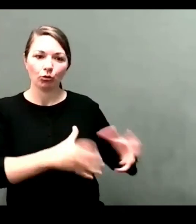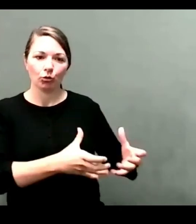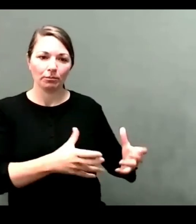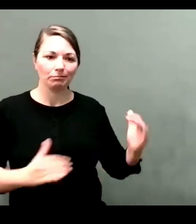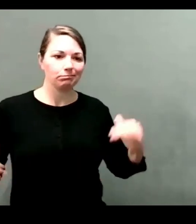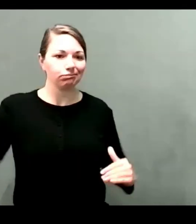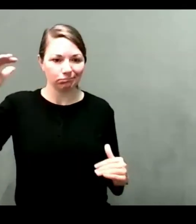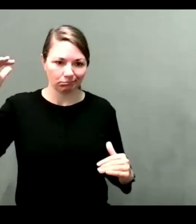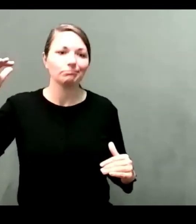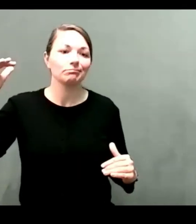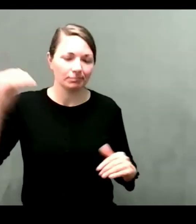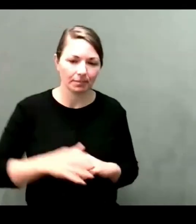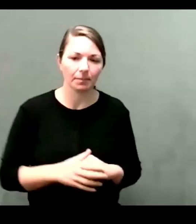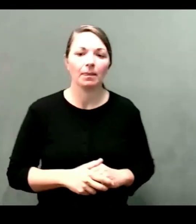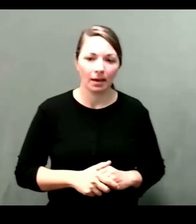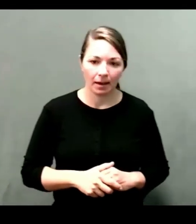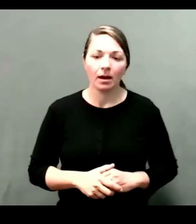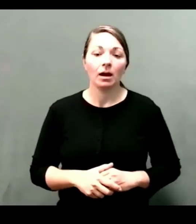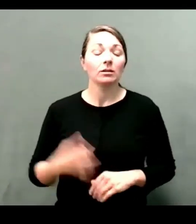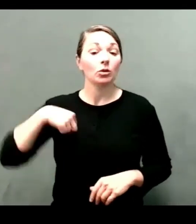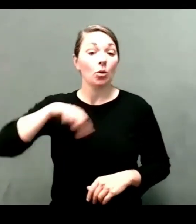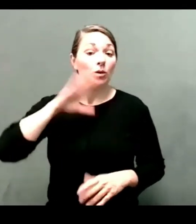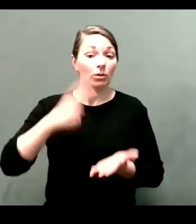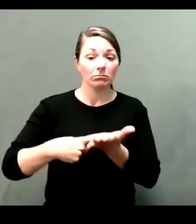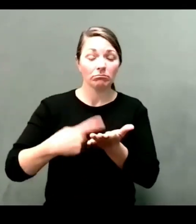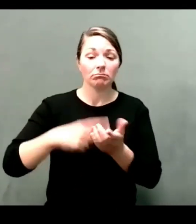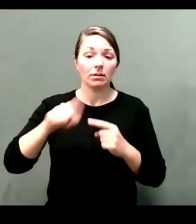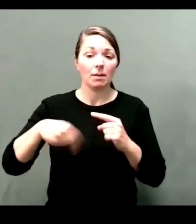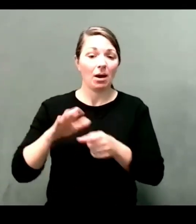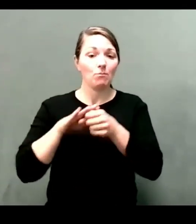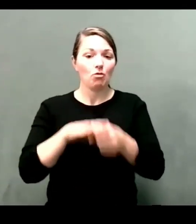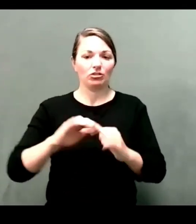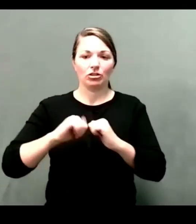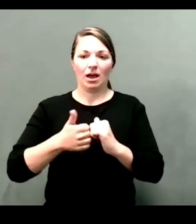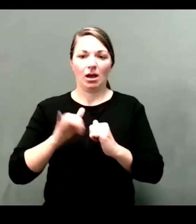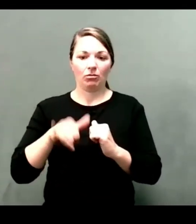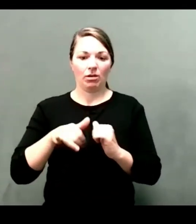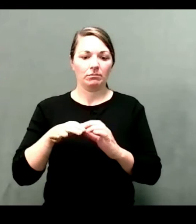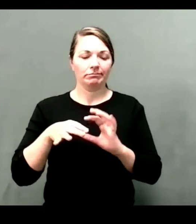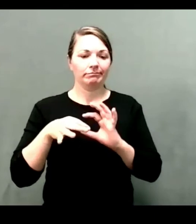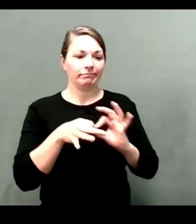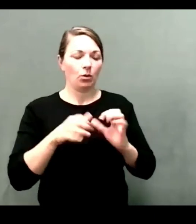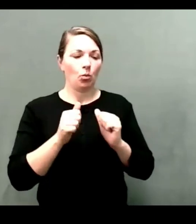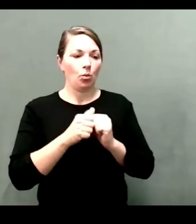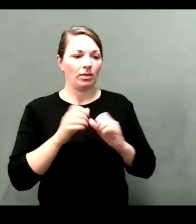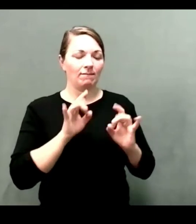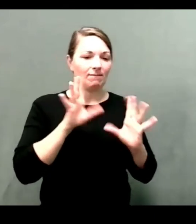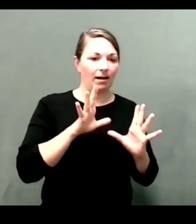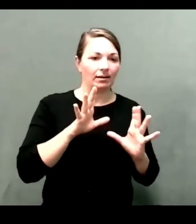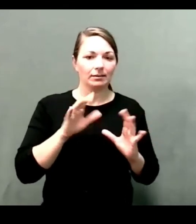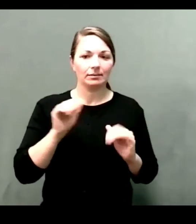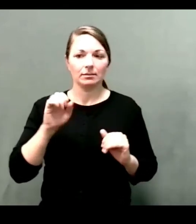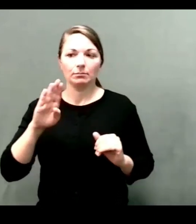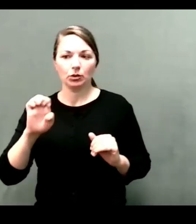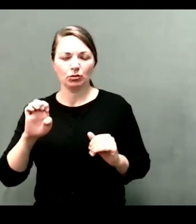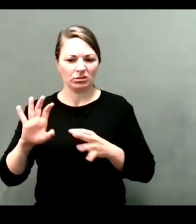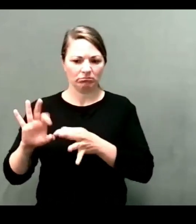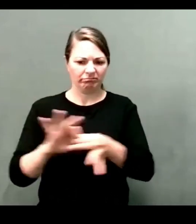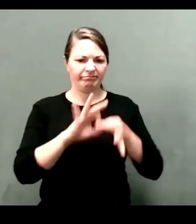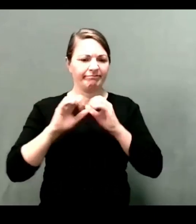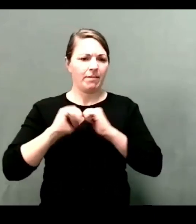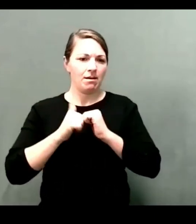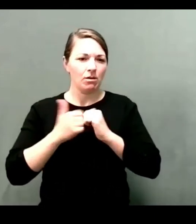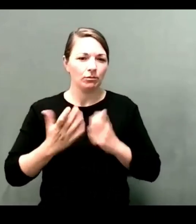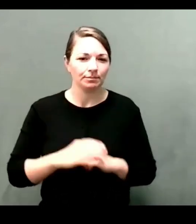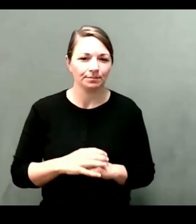going next. We're going to be moving into talking about oppression as it relates to violence and abuse. One thing that can be helpful is thinking about this equation here, this harmful ideas